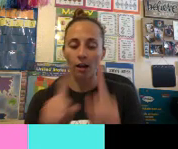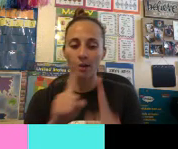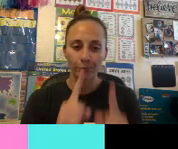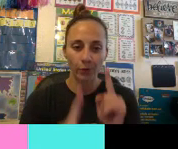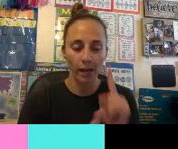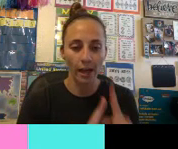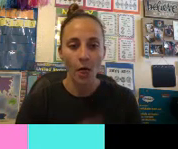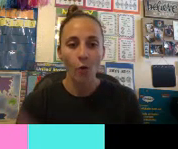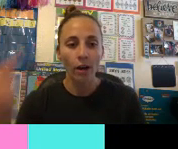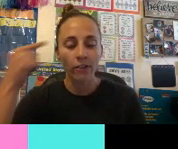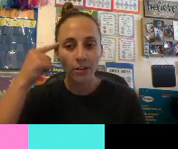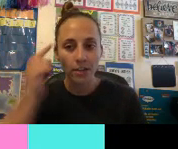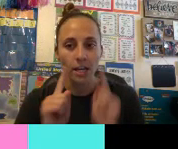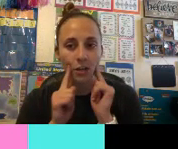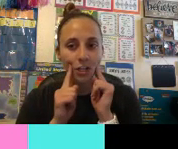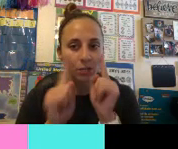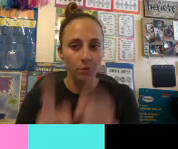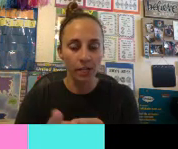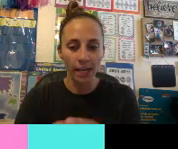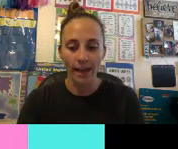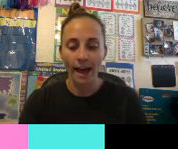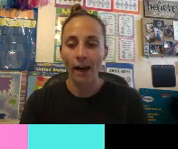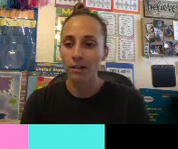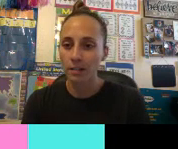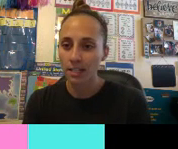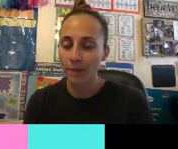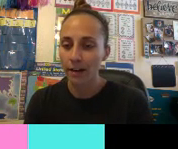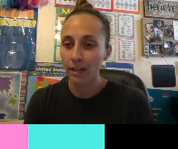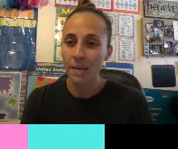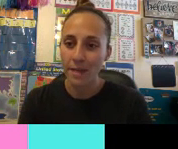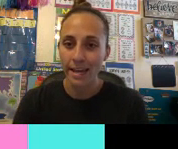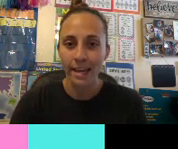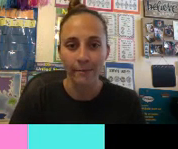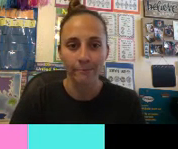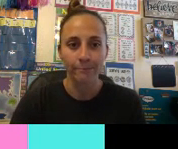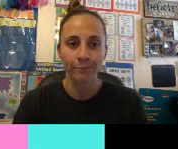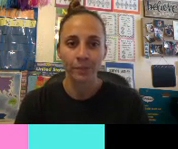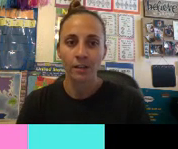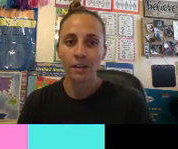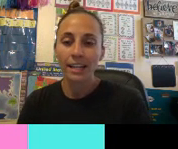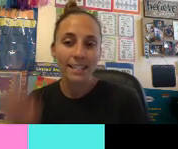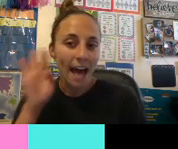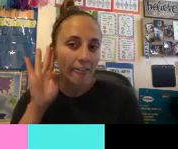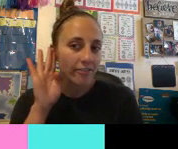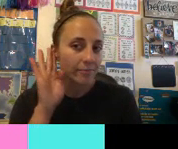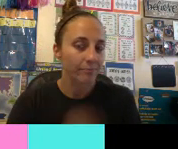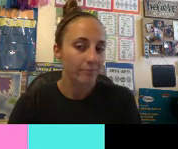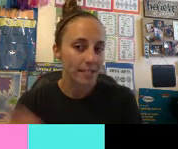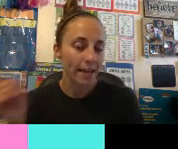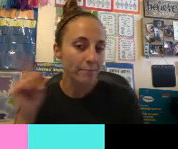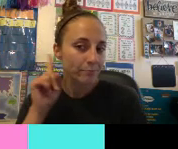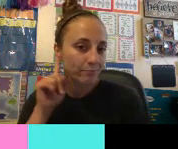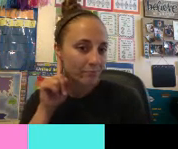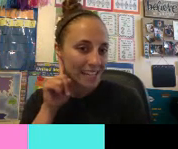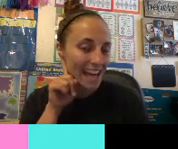talk, okay? Whatever you're thinking, you need to communicate that out. It's better than keeping it in. Deaf.